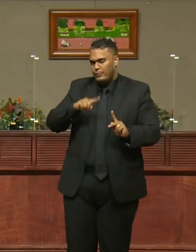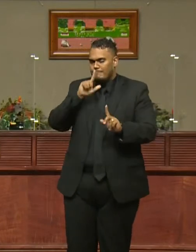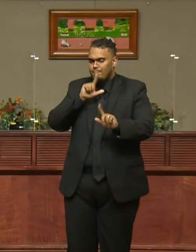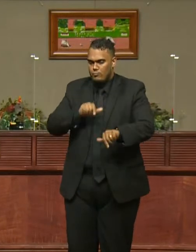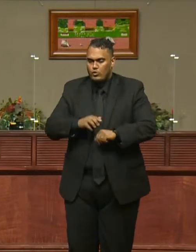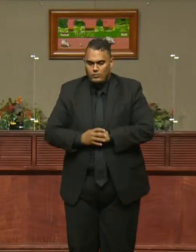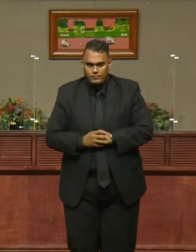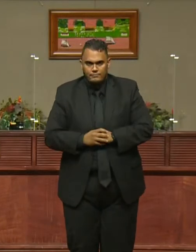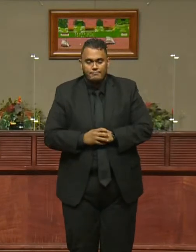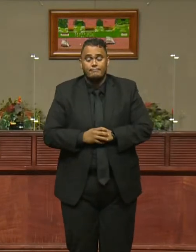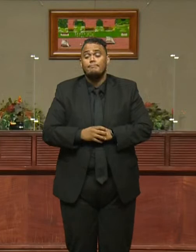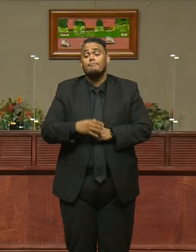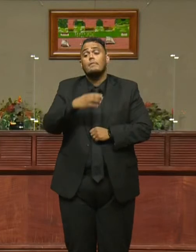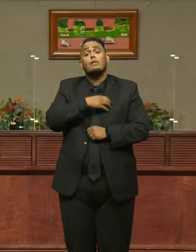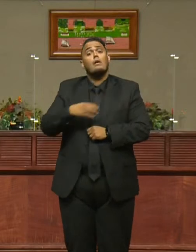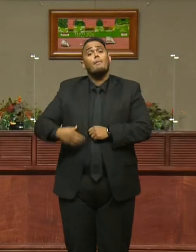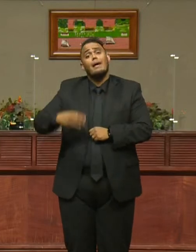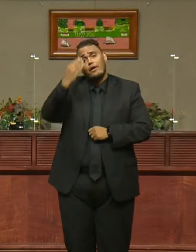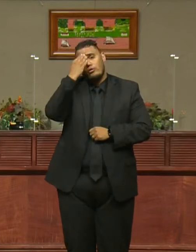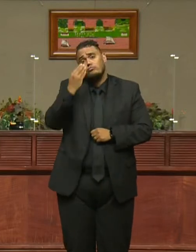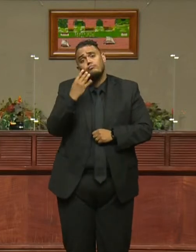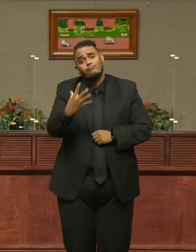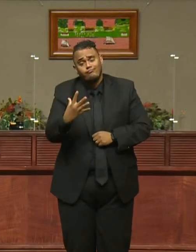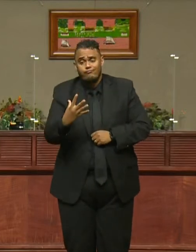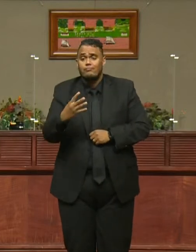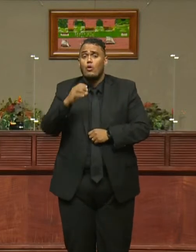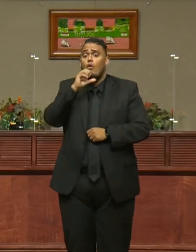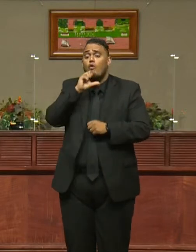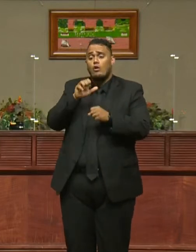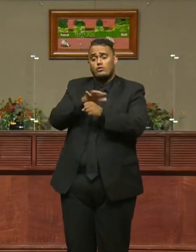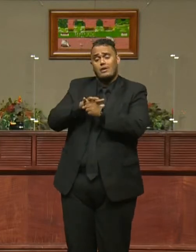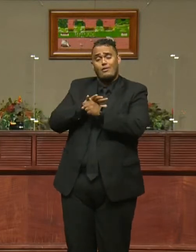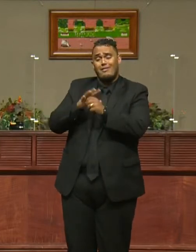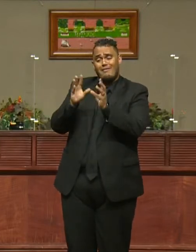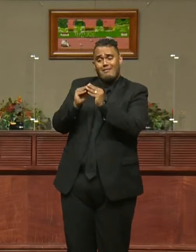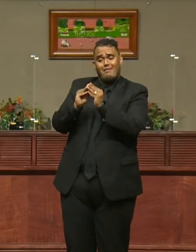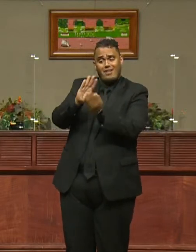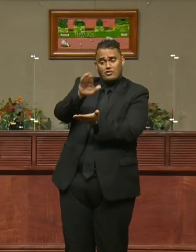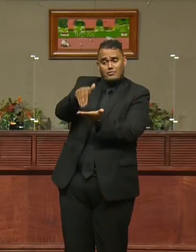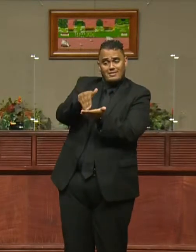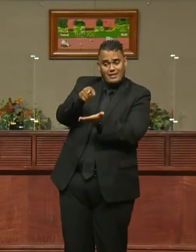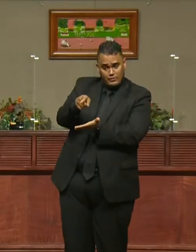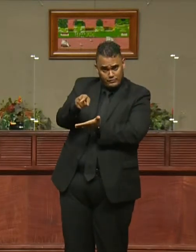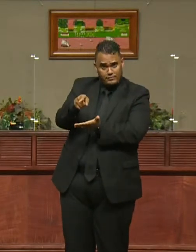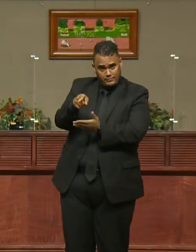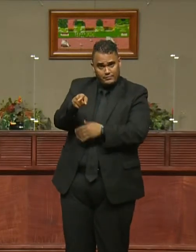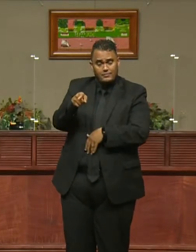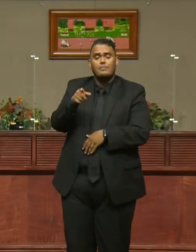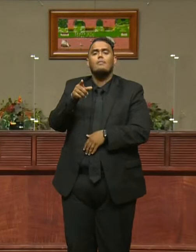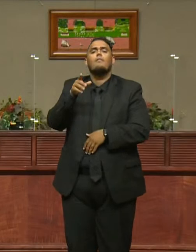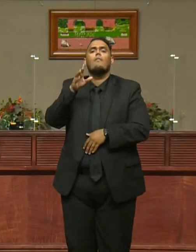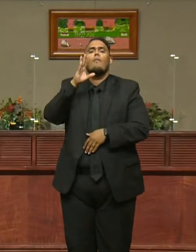you, the convention center is getting